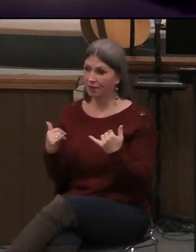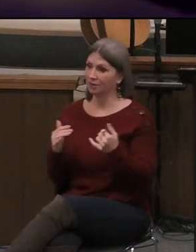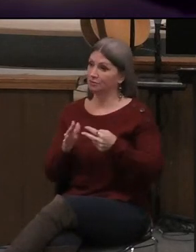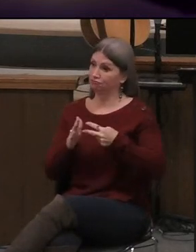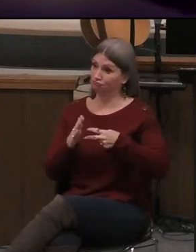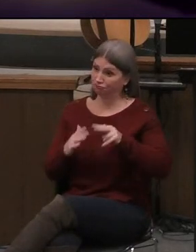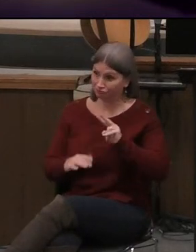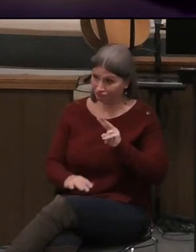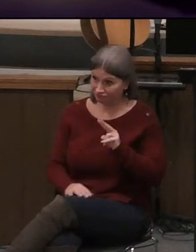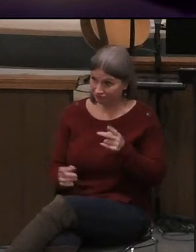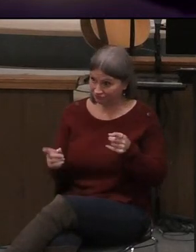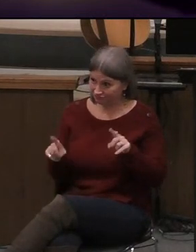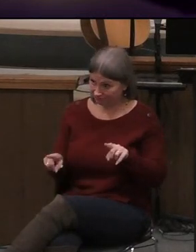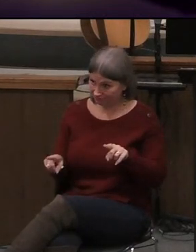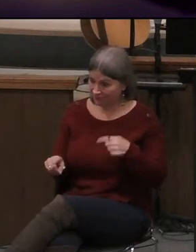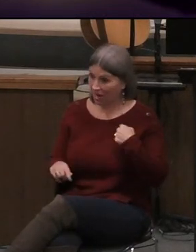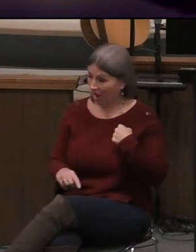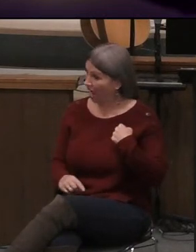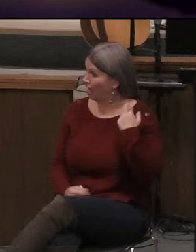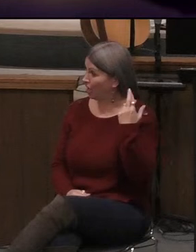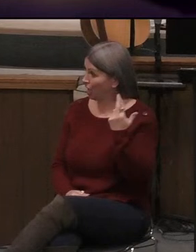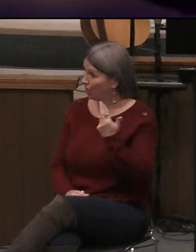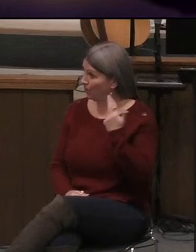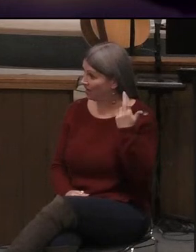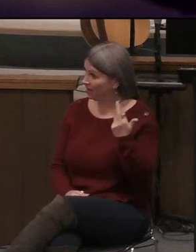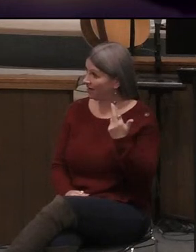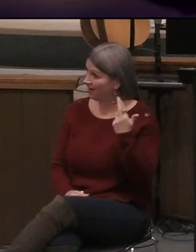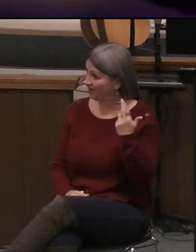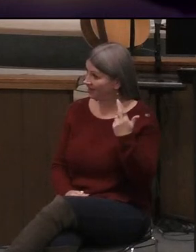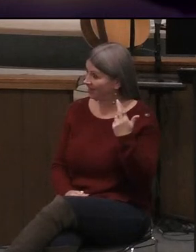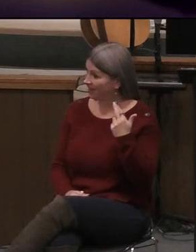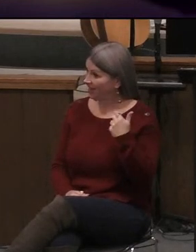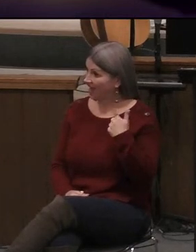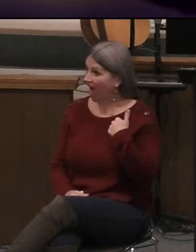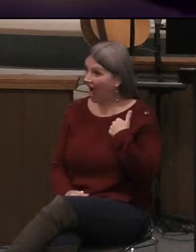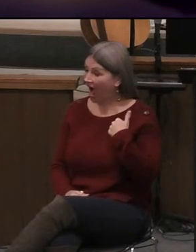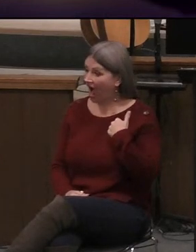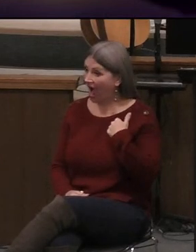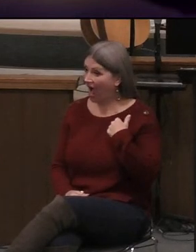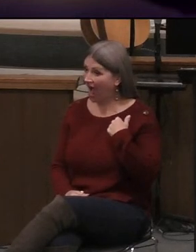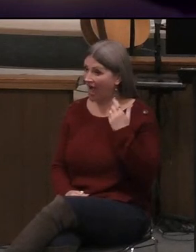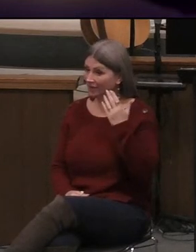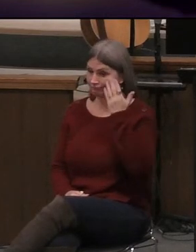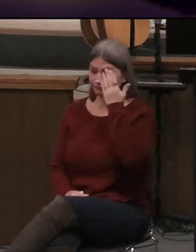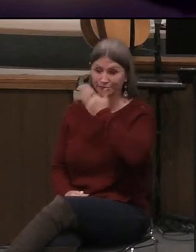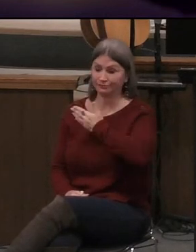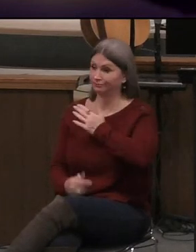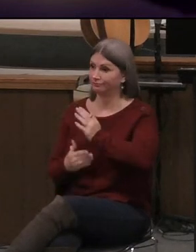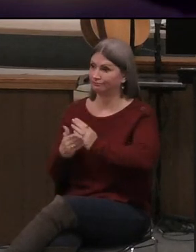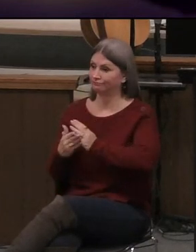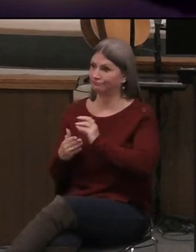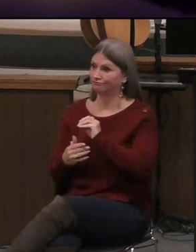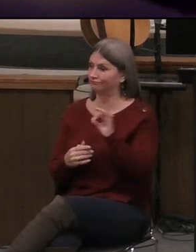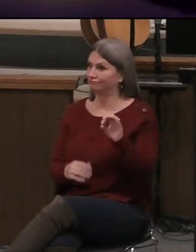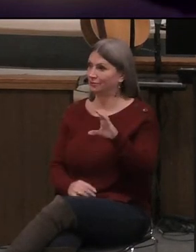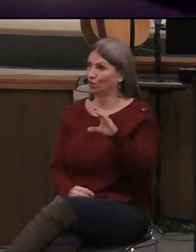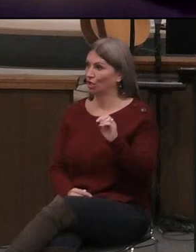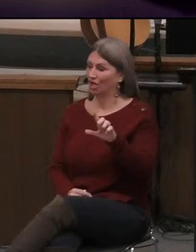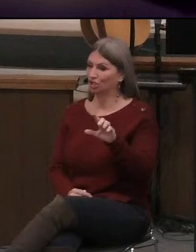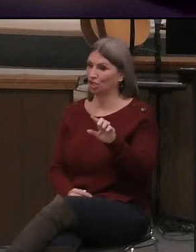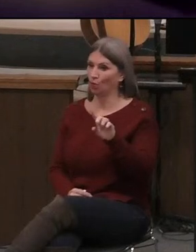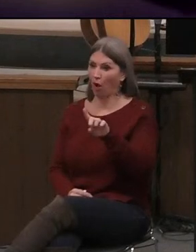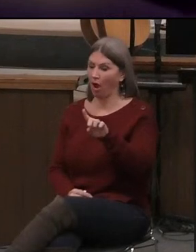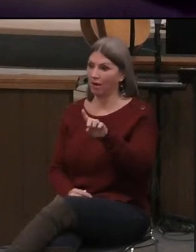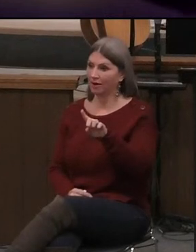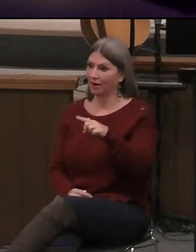2 weeks ago, I realized I had skipped over the last part of Colossians 1 and